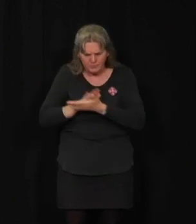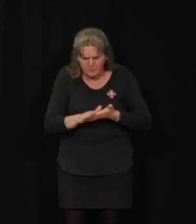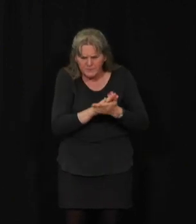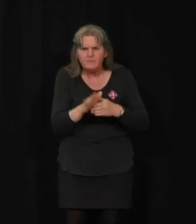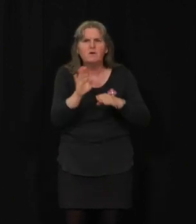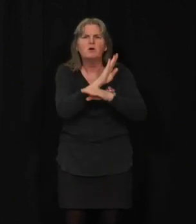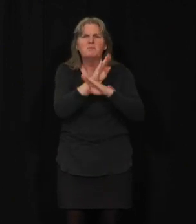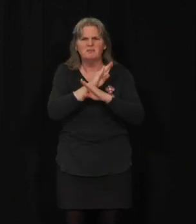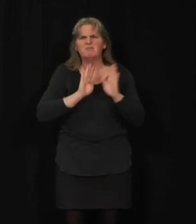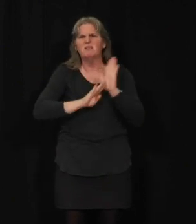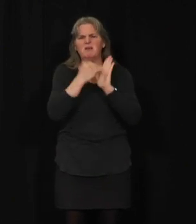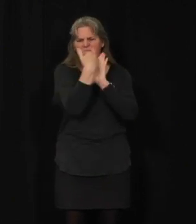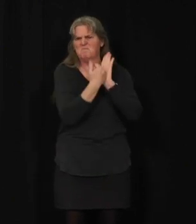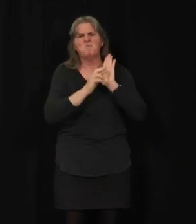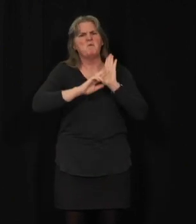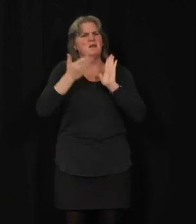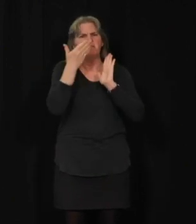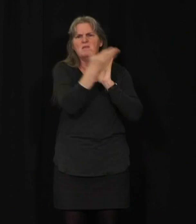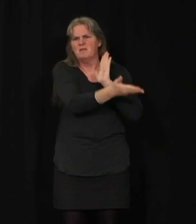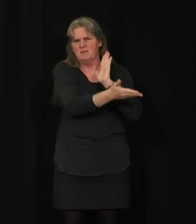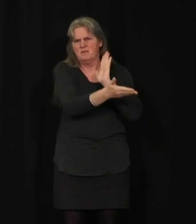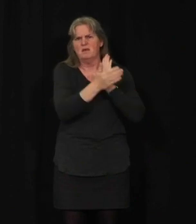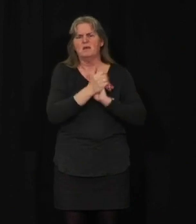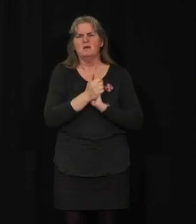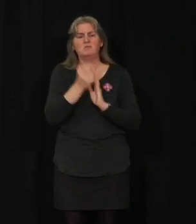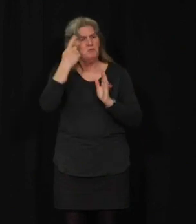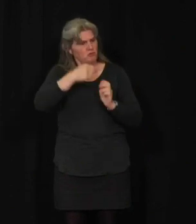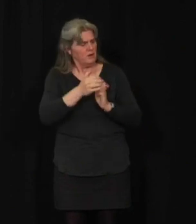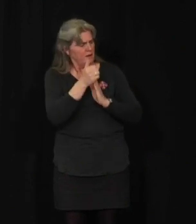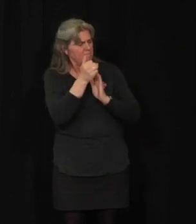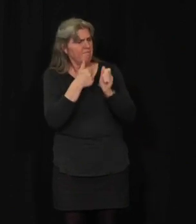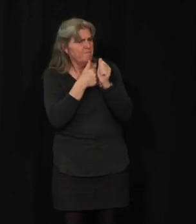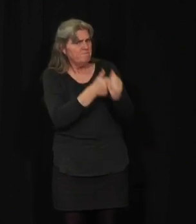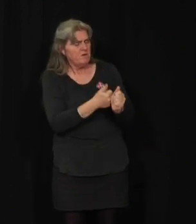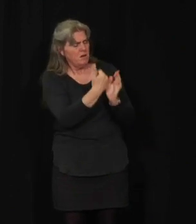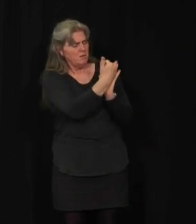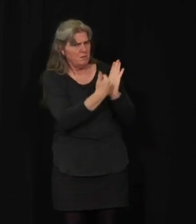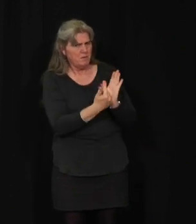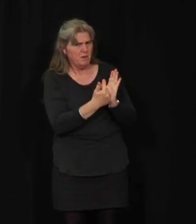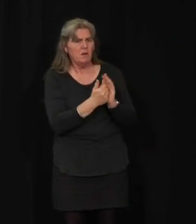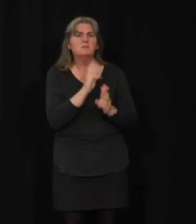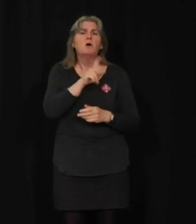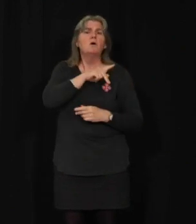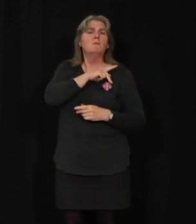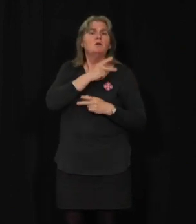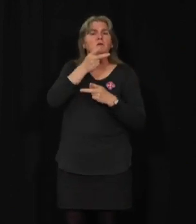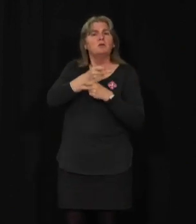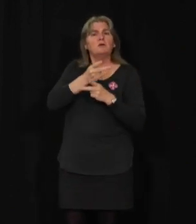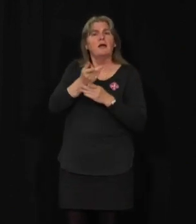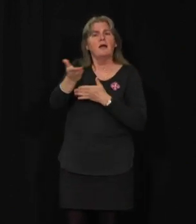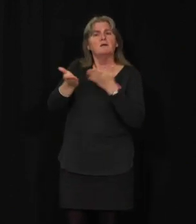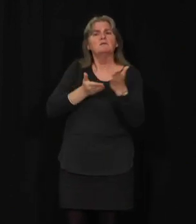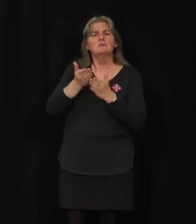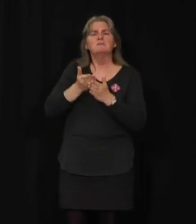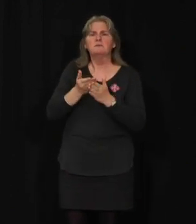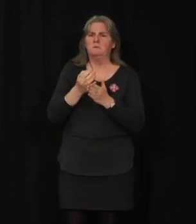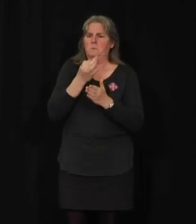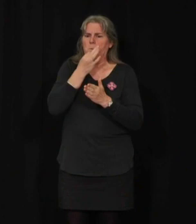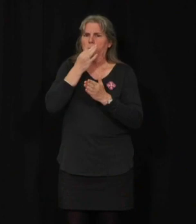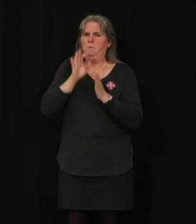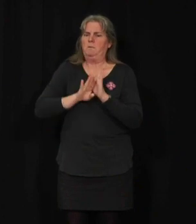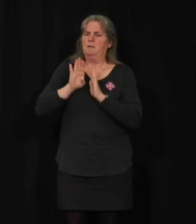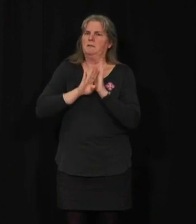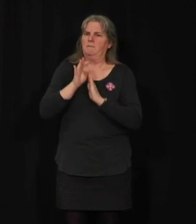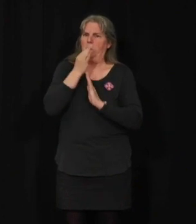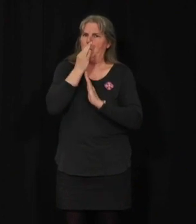the team is very close to finalizing guidelines for personal care services that will have, and we will